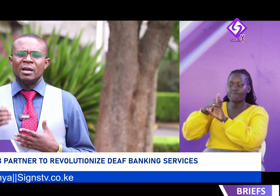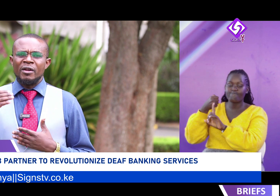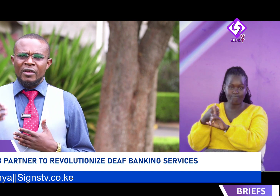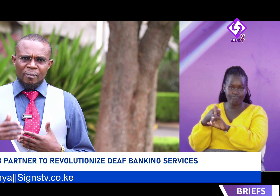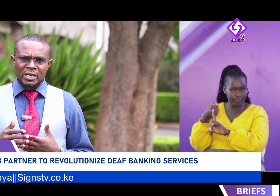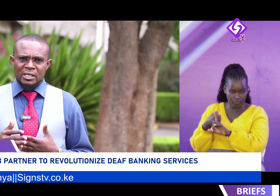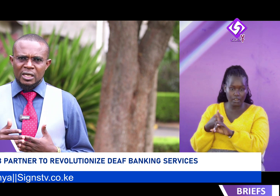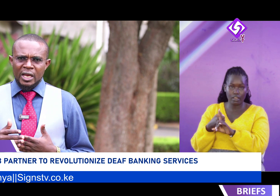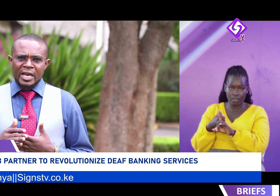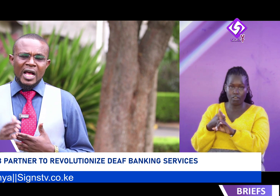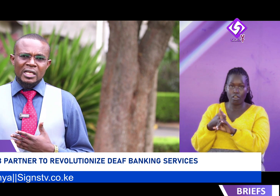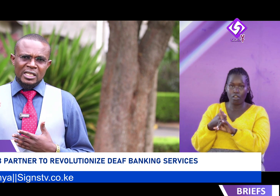sustainable development. And